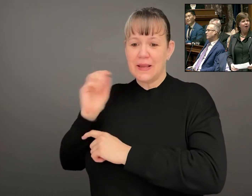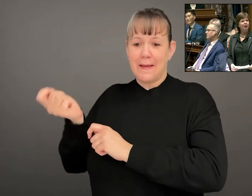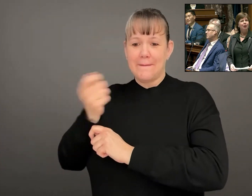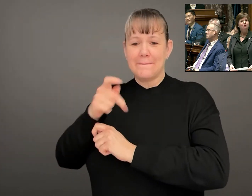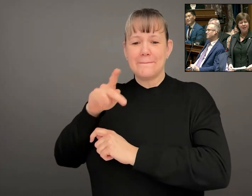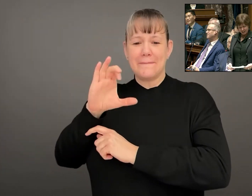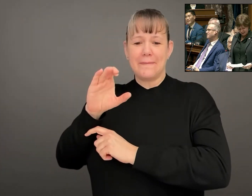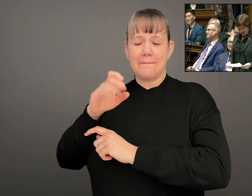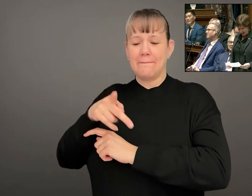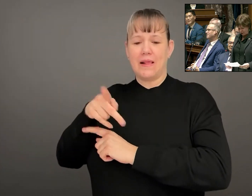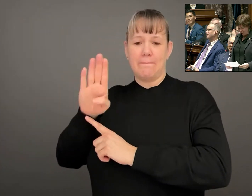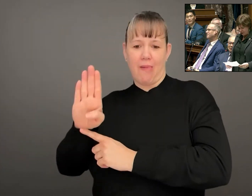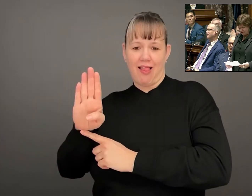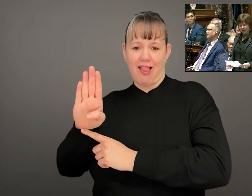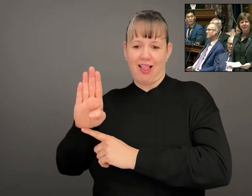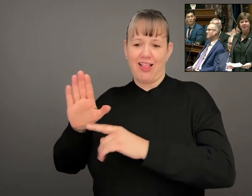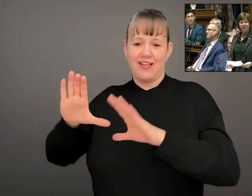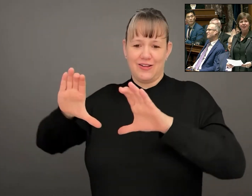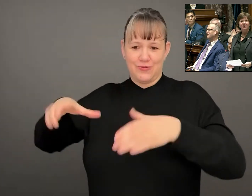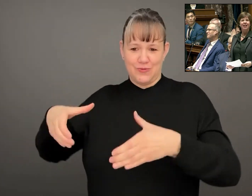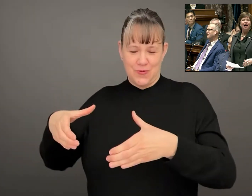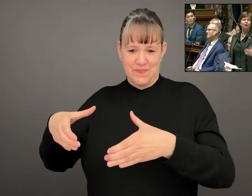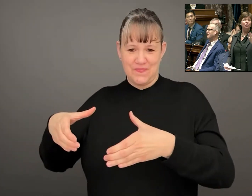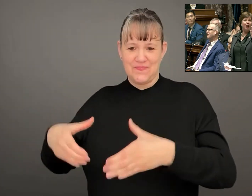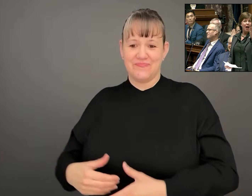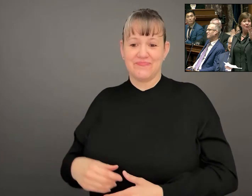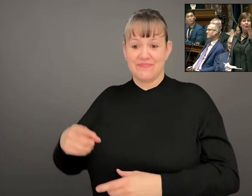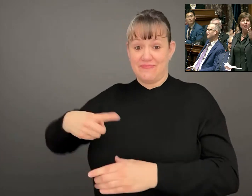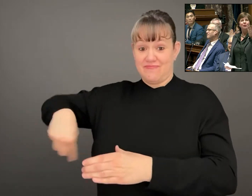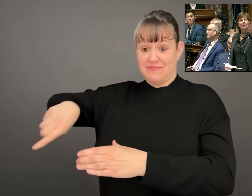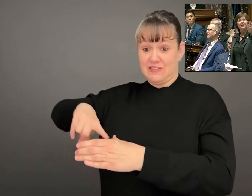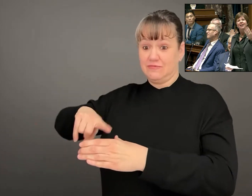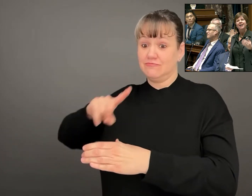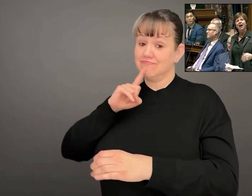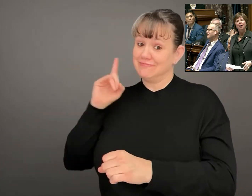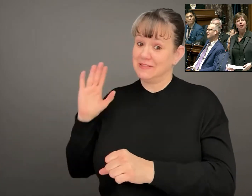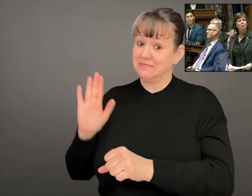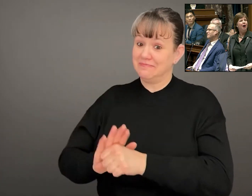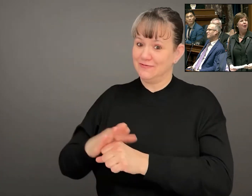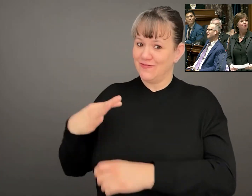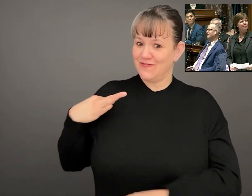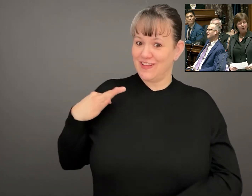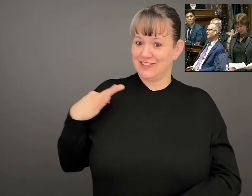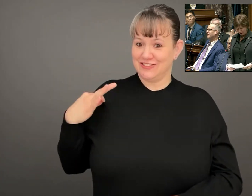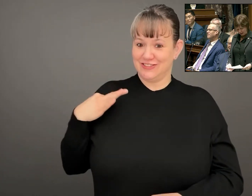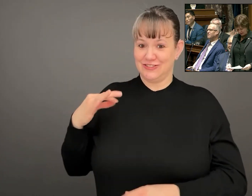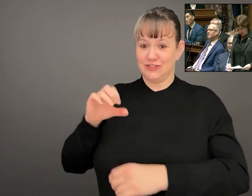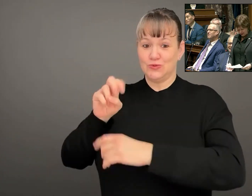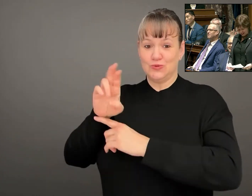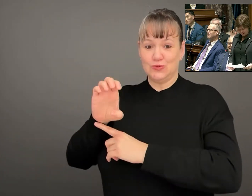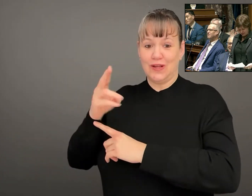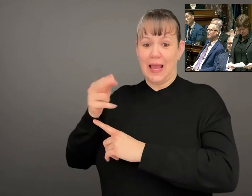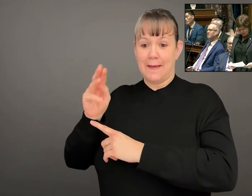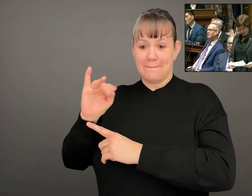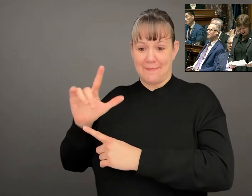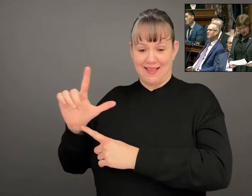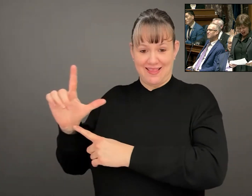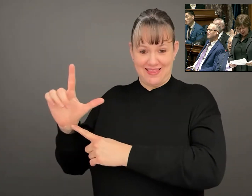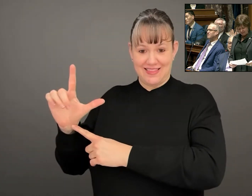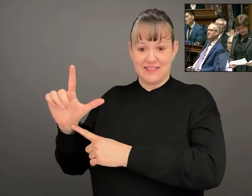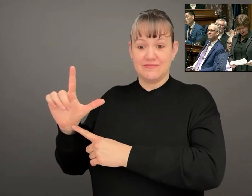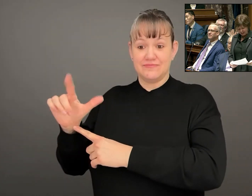These are committed community volunteers. Sue Hamill, who the Premier has already